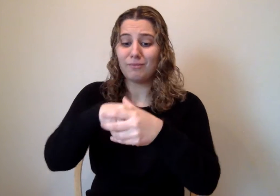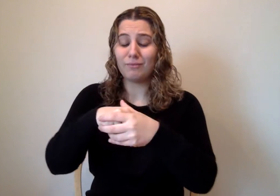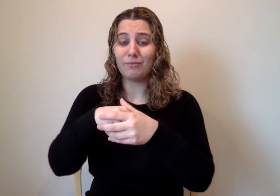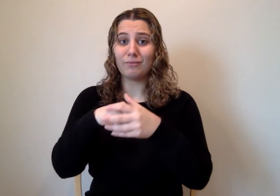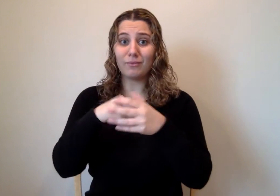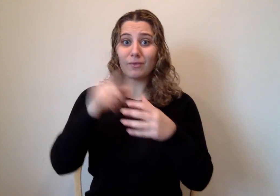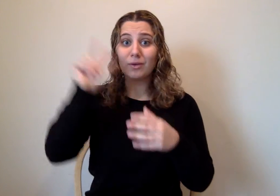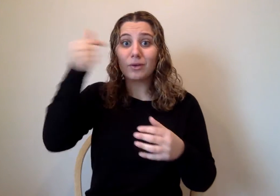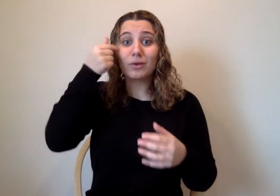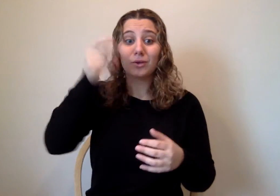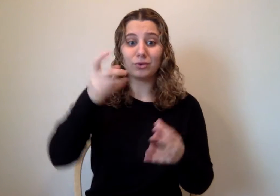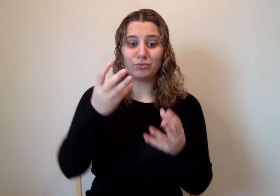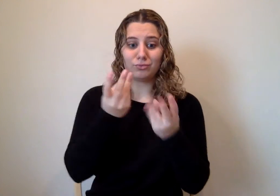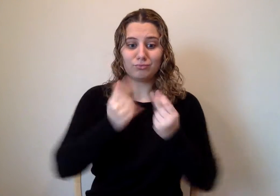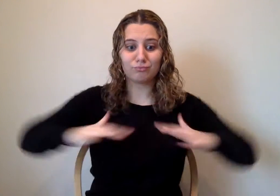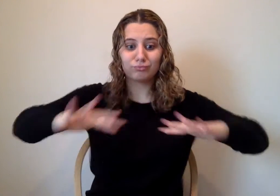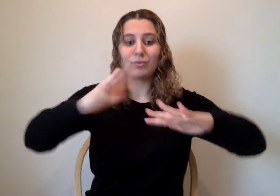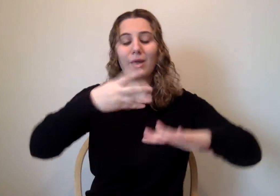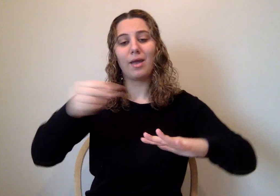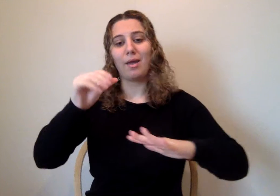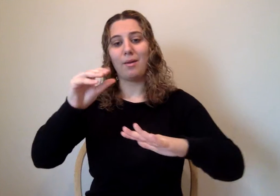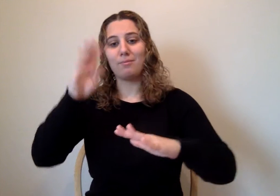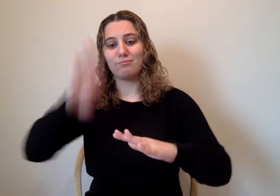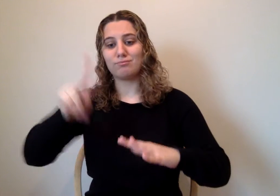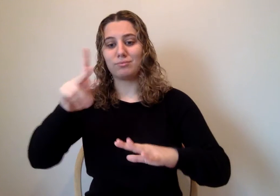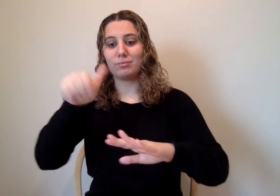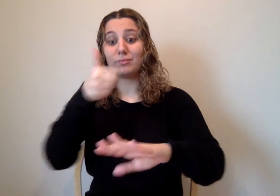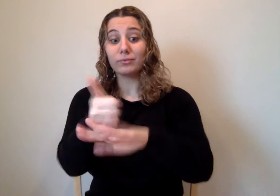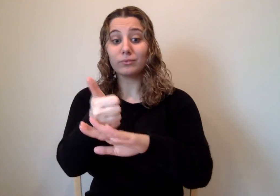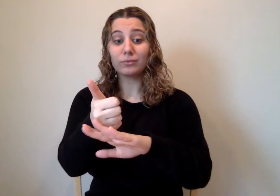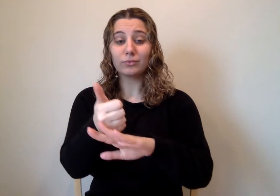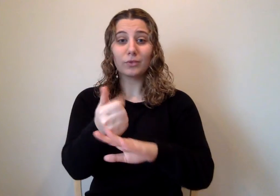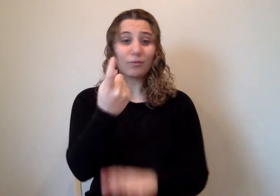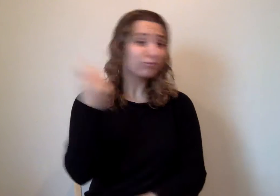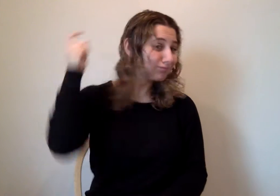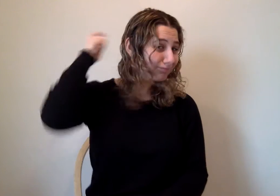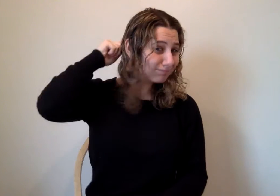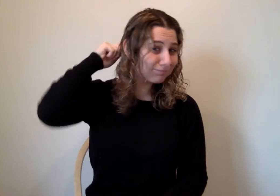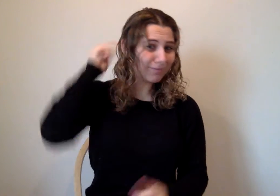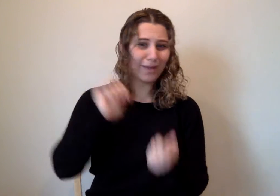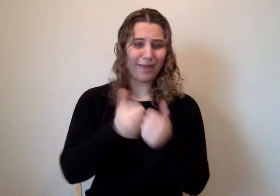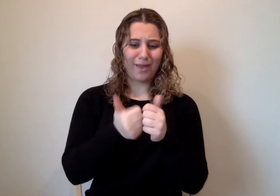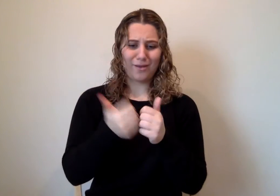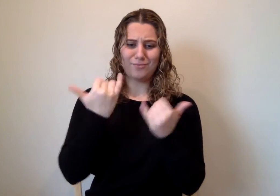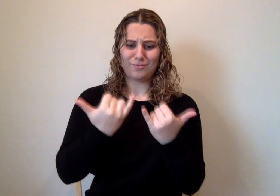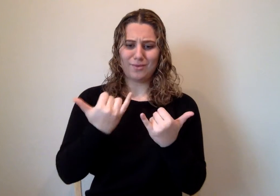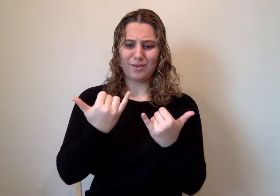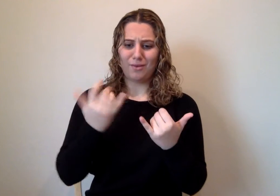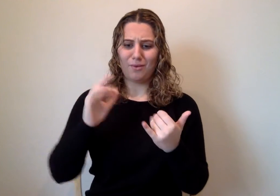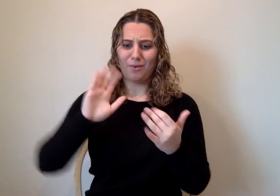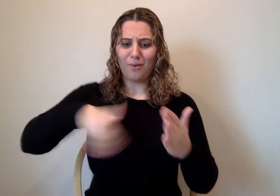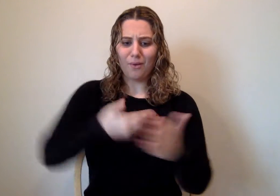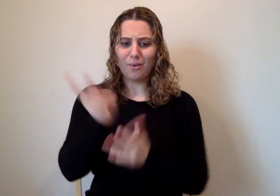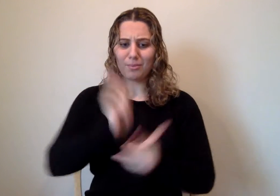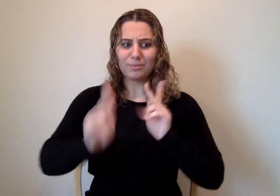get to the point where all of us now are encouraged to participate, whether we do or not? Well, the good thing about this last election is we got